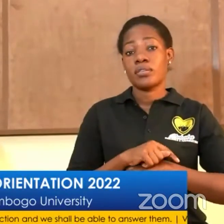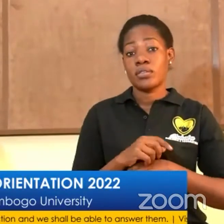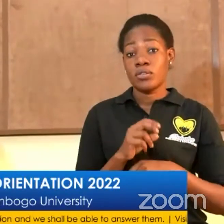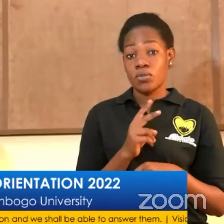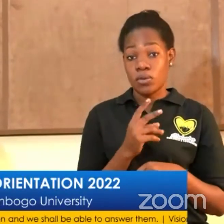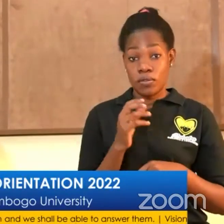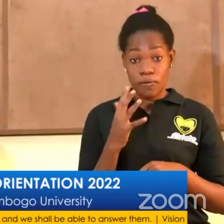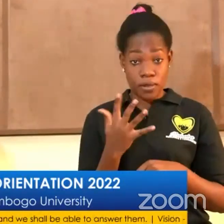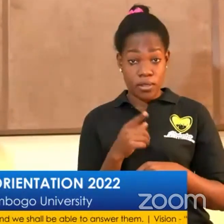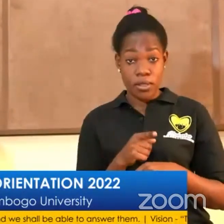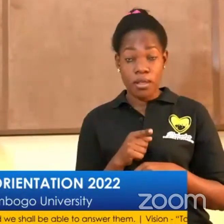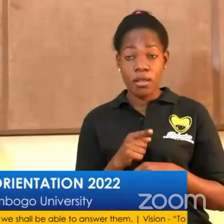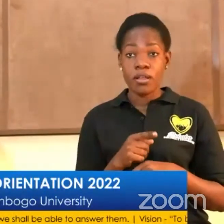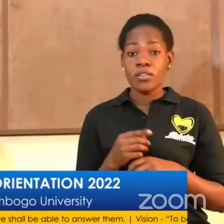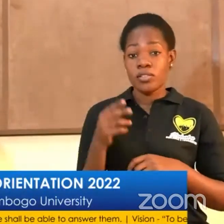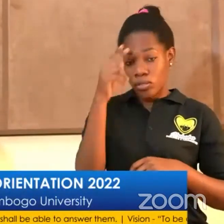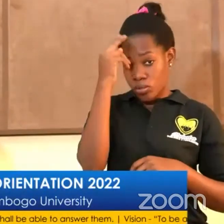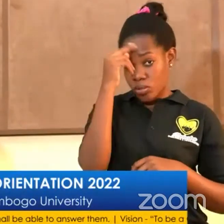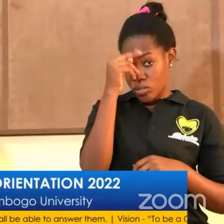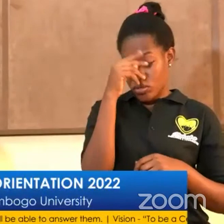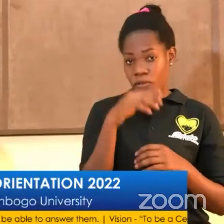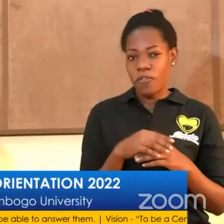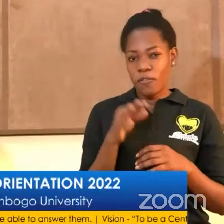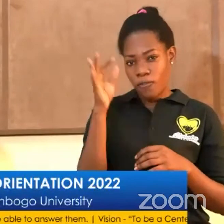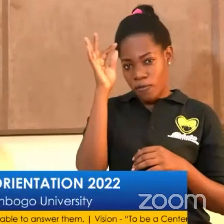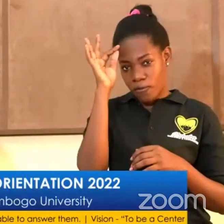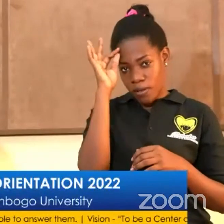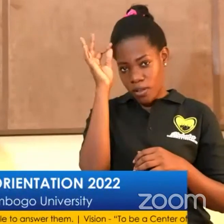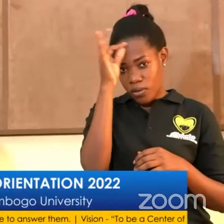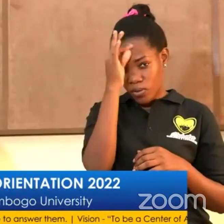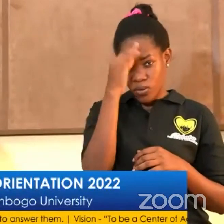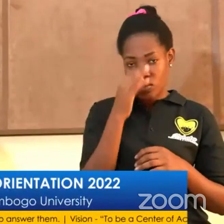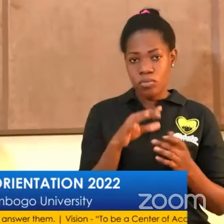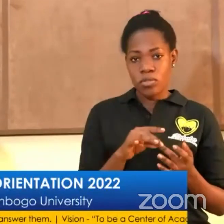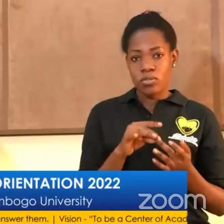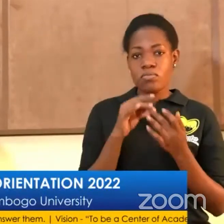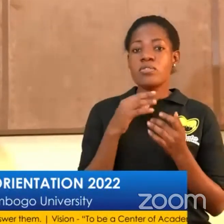25th, students from the Faculty of Special Needs, 10 to 12.